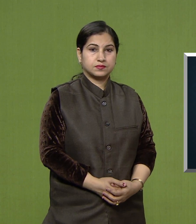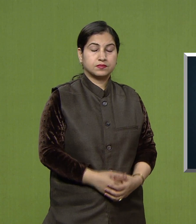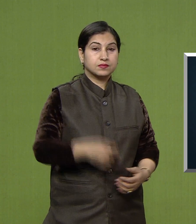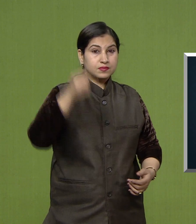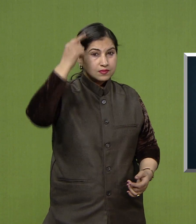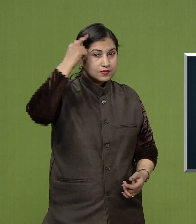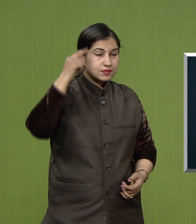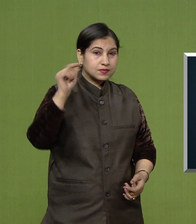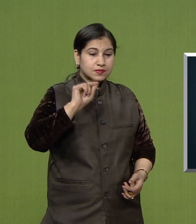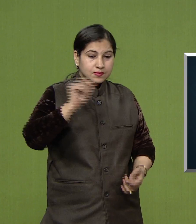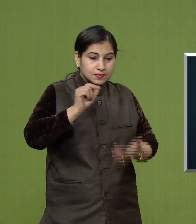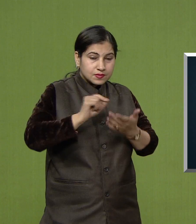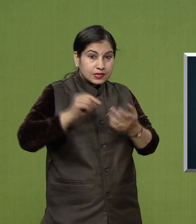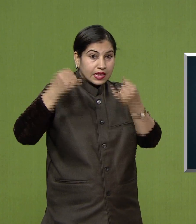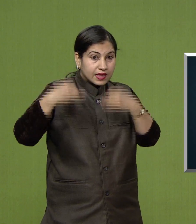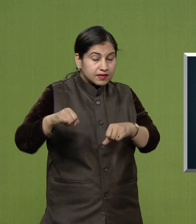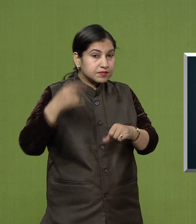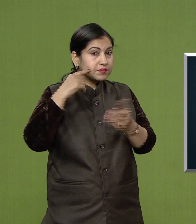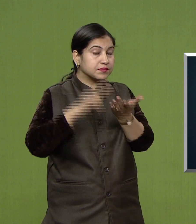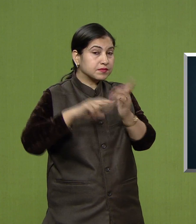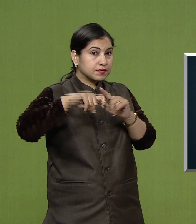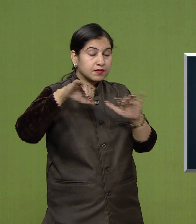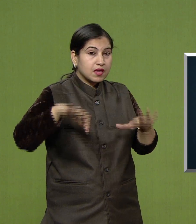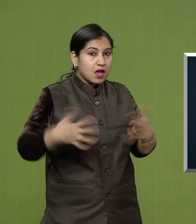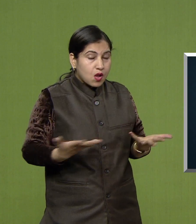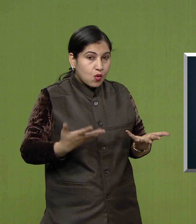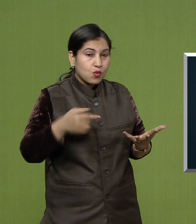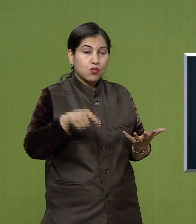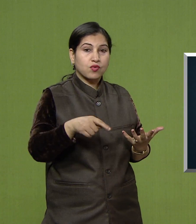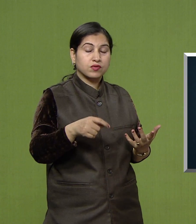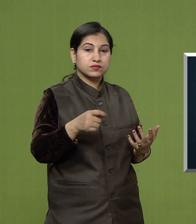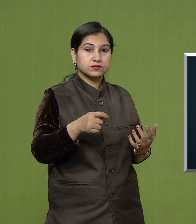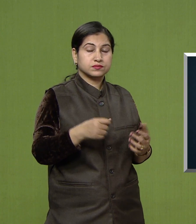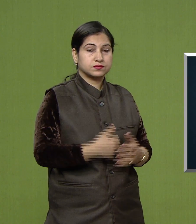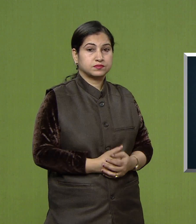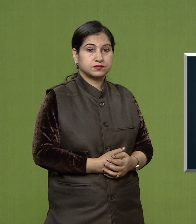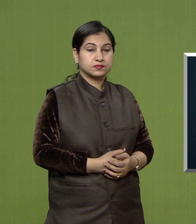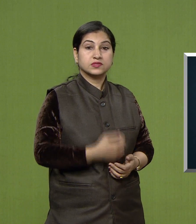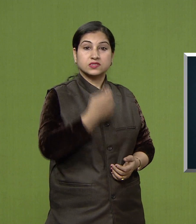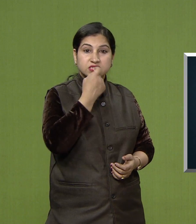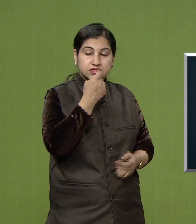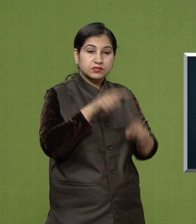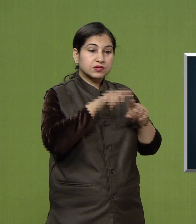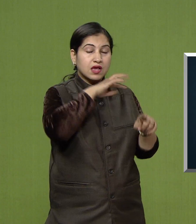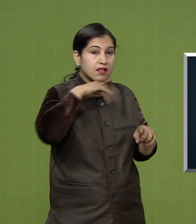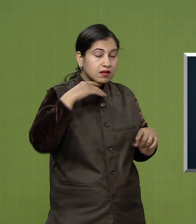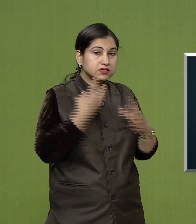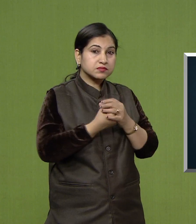Removal of ink stains. For stain, you should wash white and colored cotton cloths with soap and cold